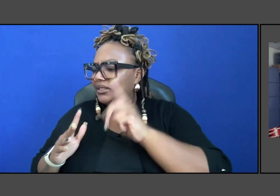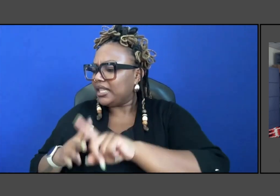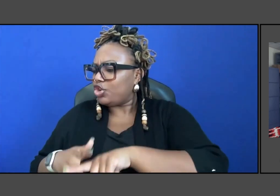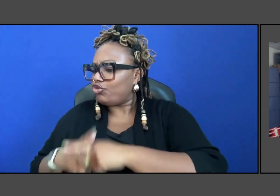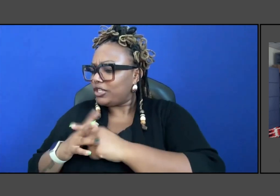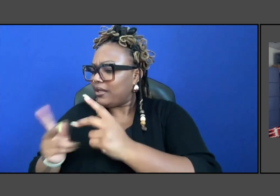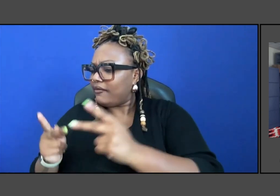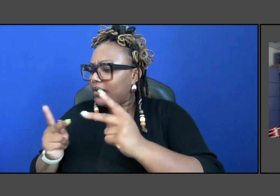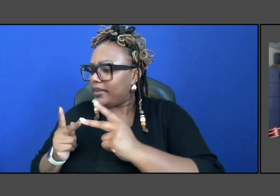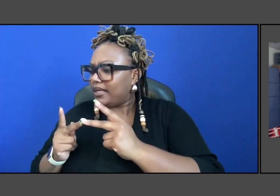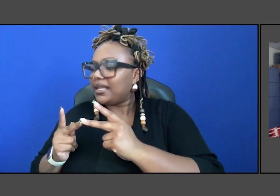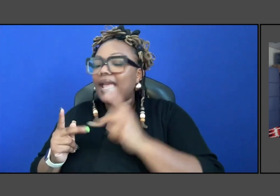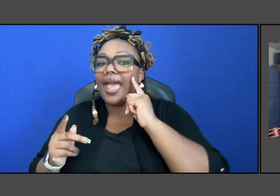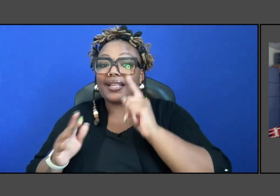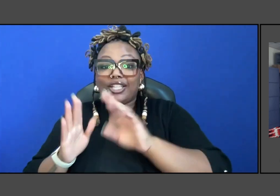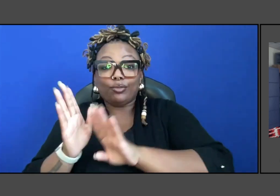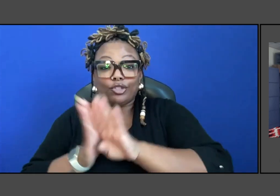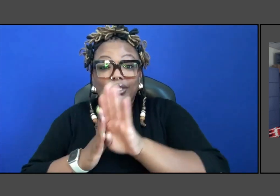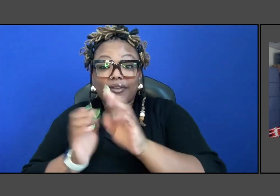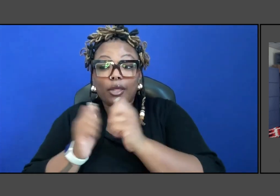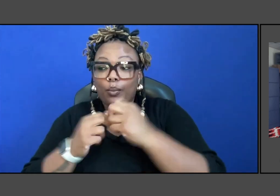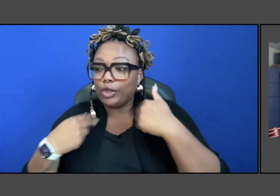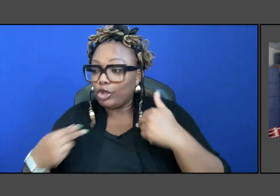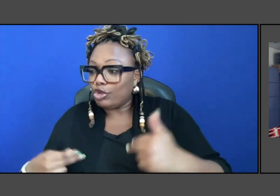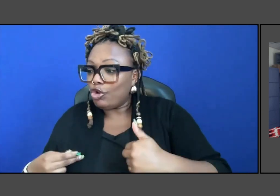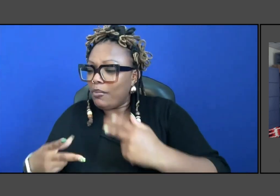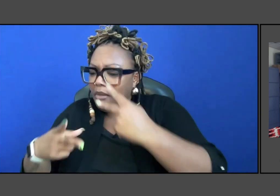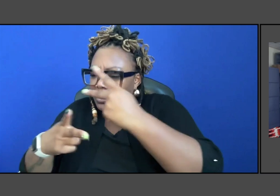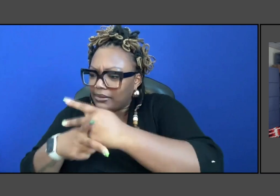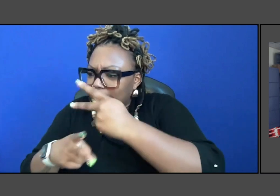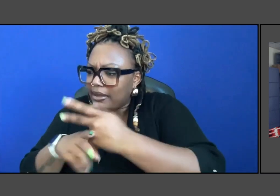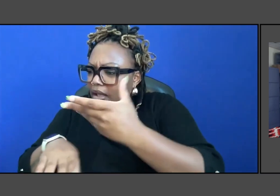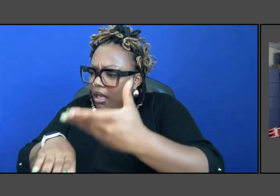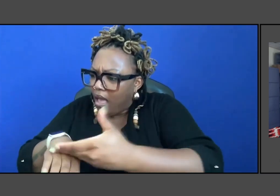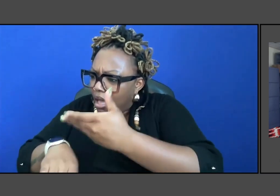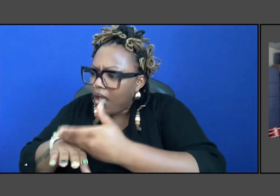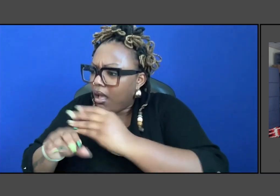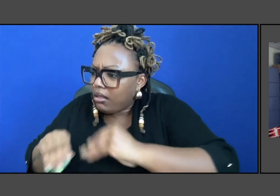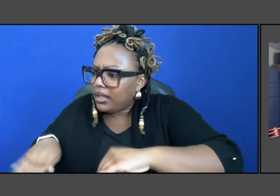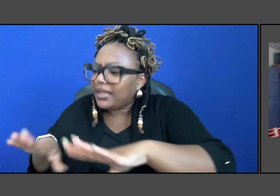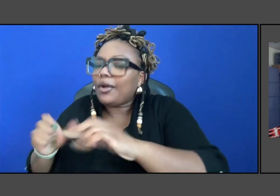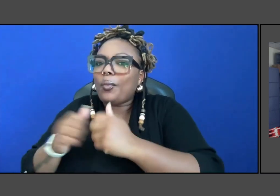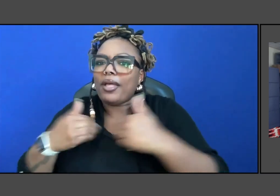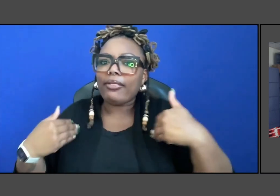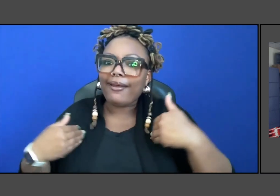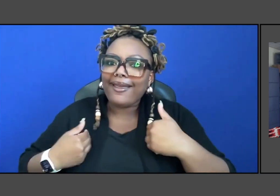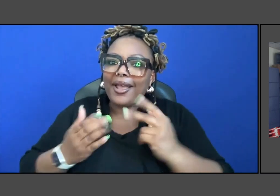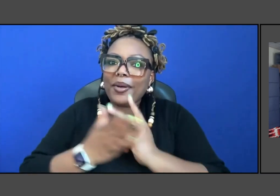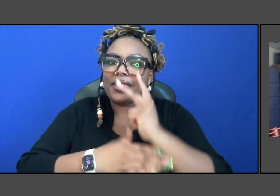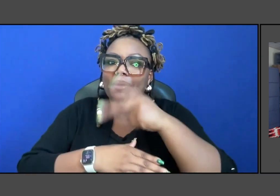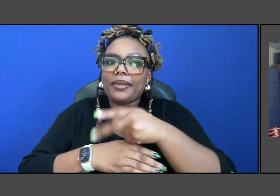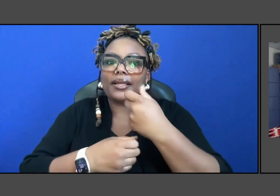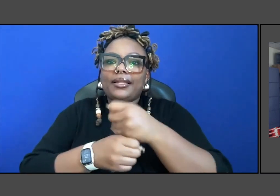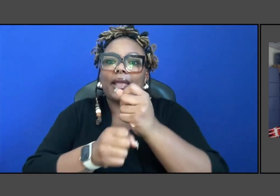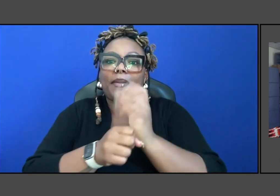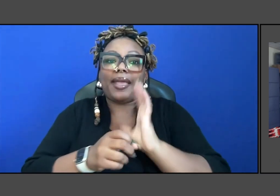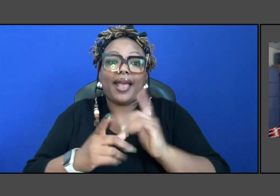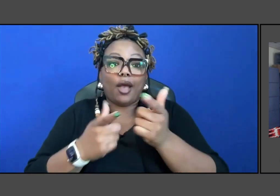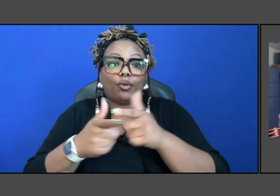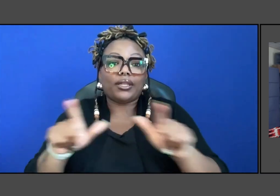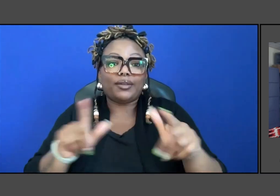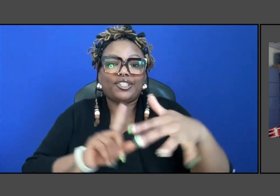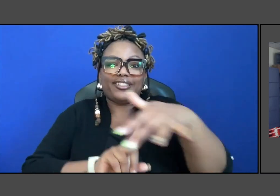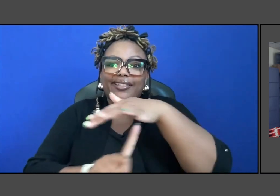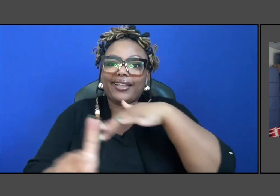it was created with human beings and with the animals and the plants that create our languages, the environment and